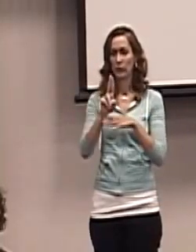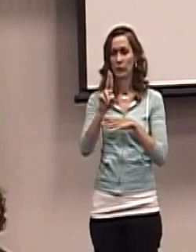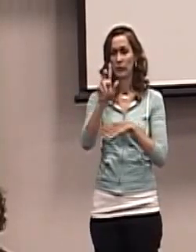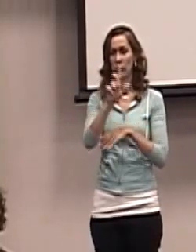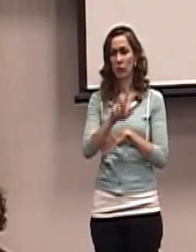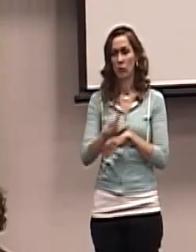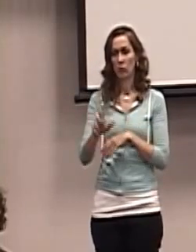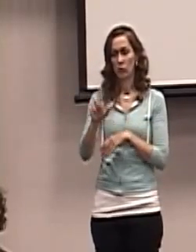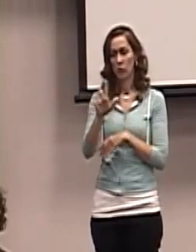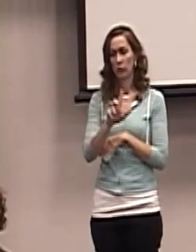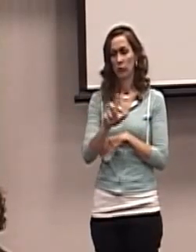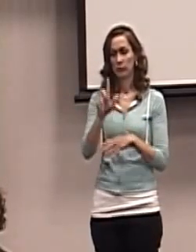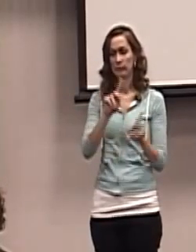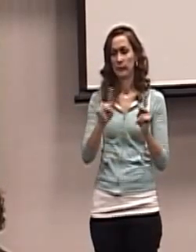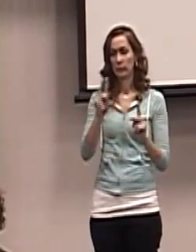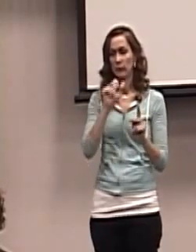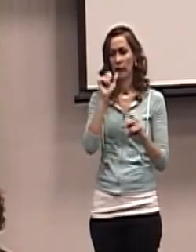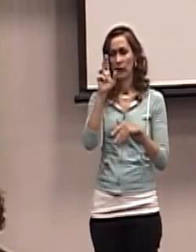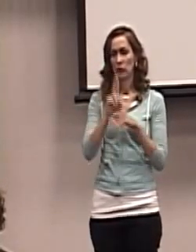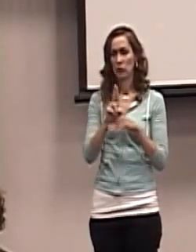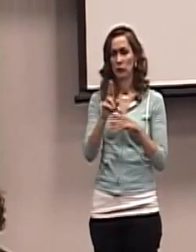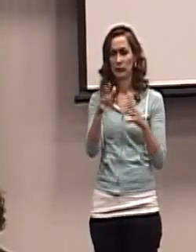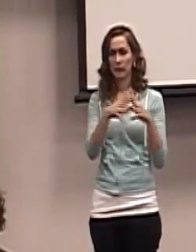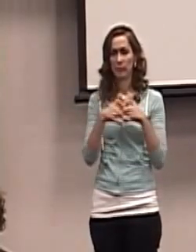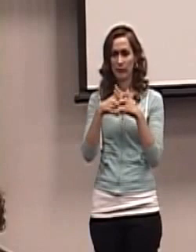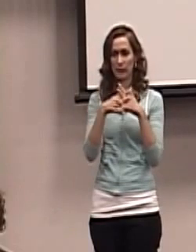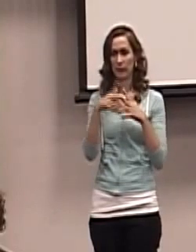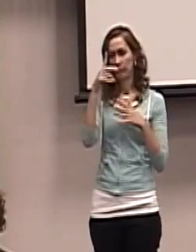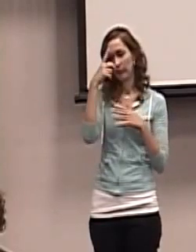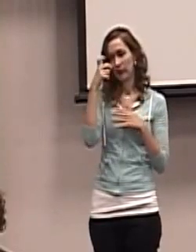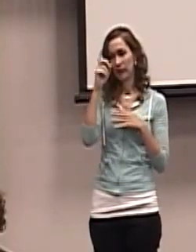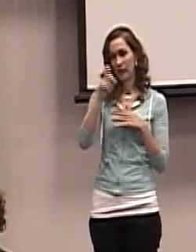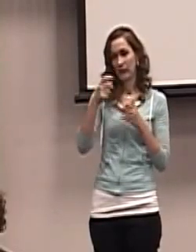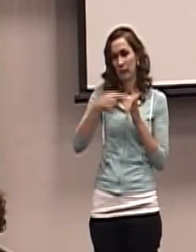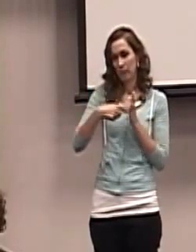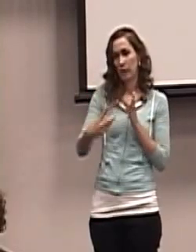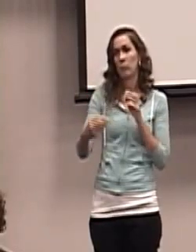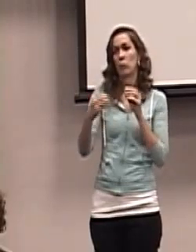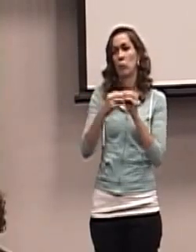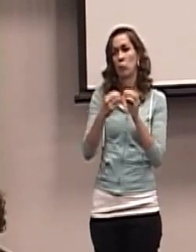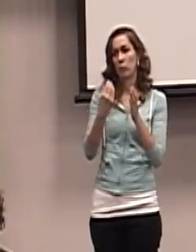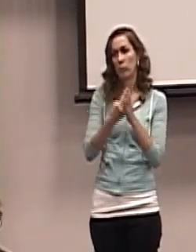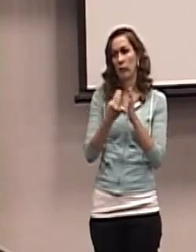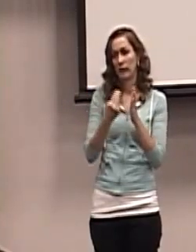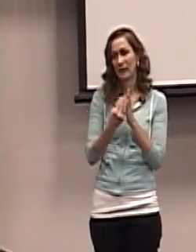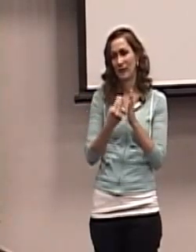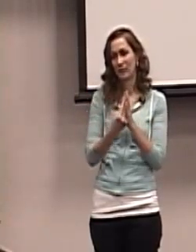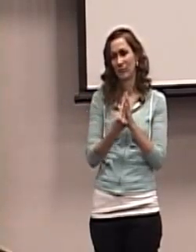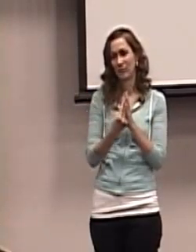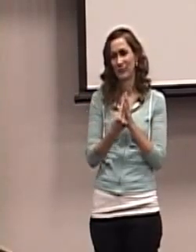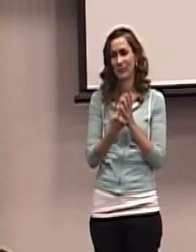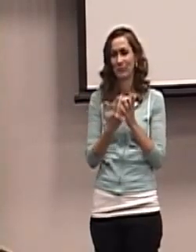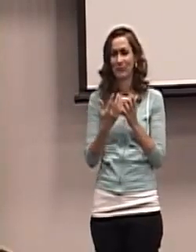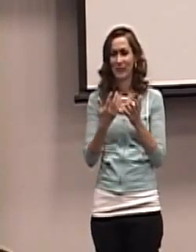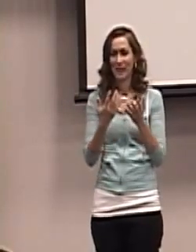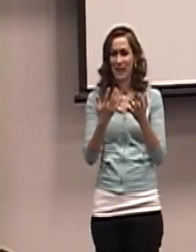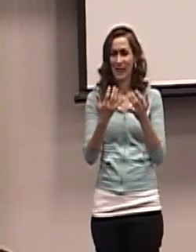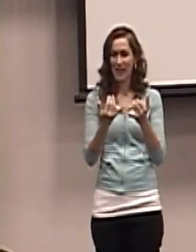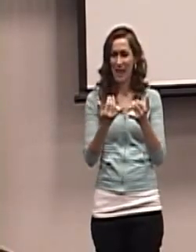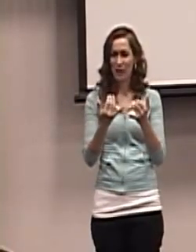Americans, because generally they have to pay Americans more money, and that affects the bottom line.